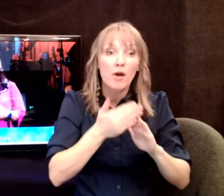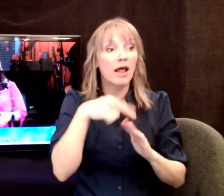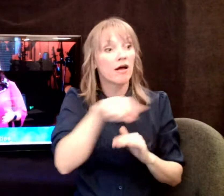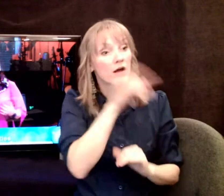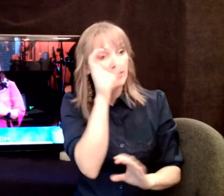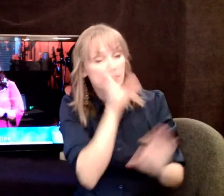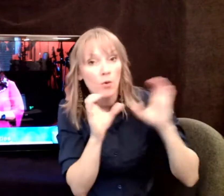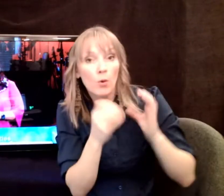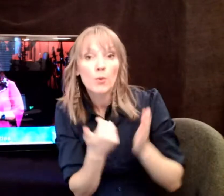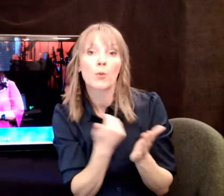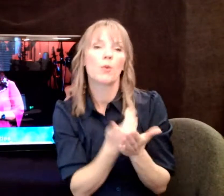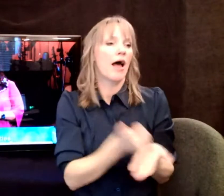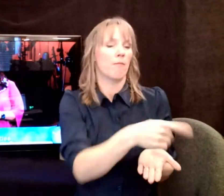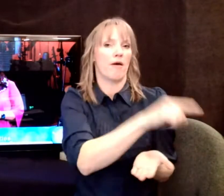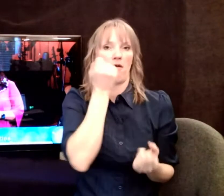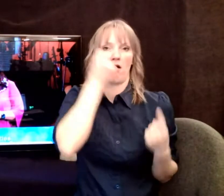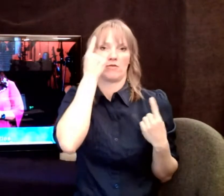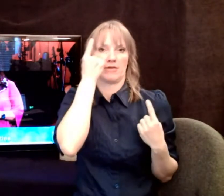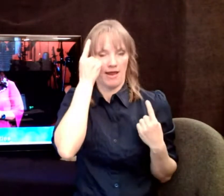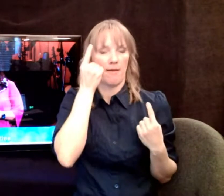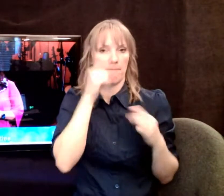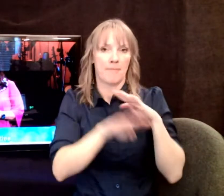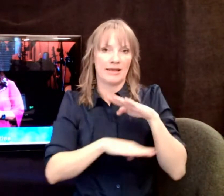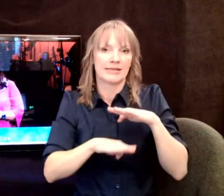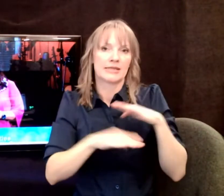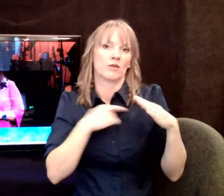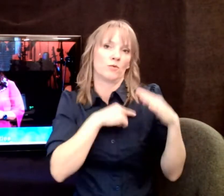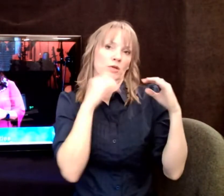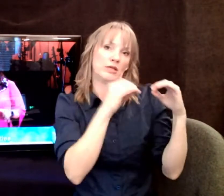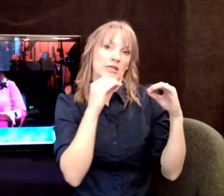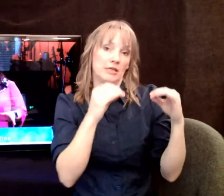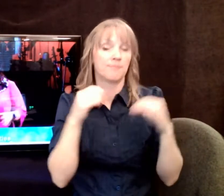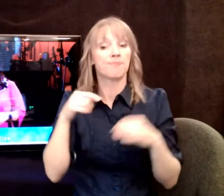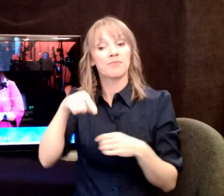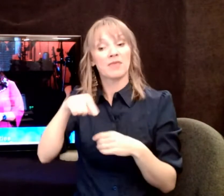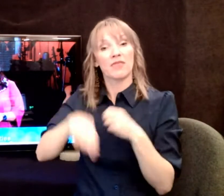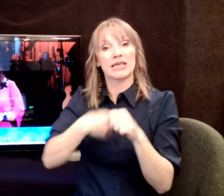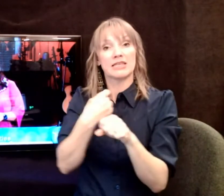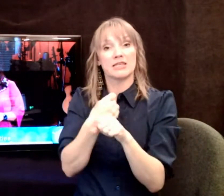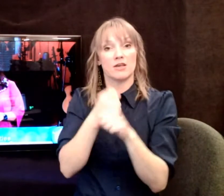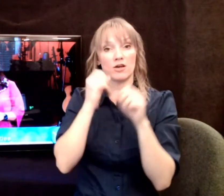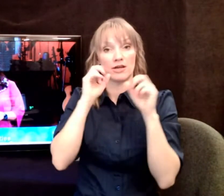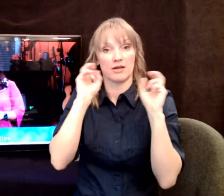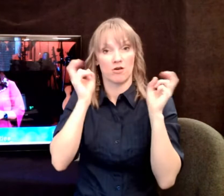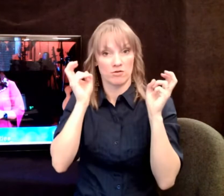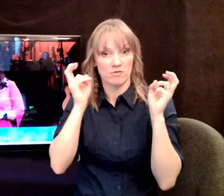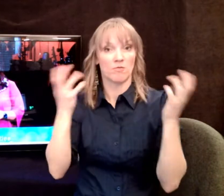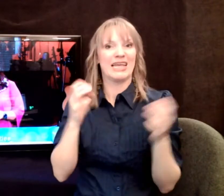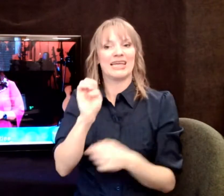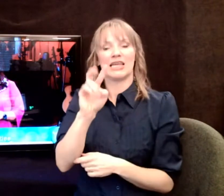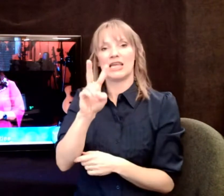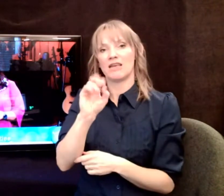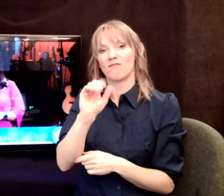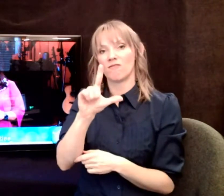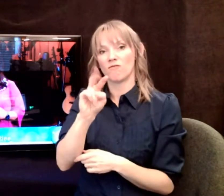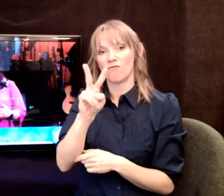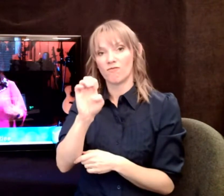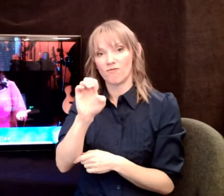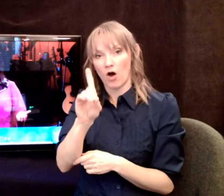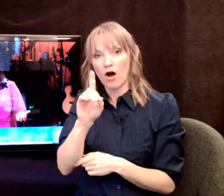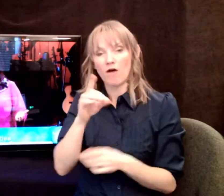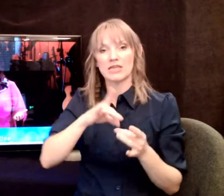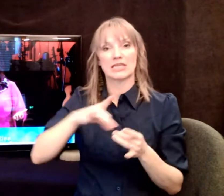a better understanding of the basic ideas that we teach. And so this year our series is called Evolved Spirituality, which I think